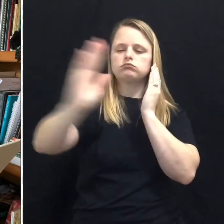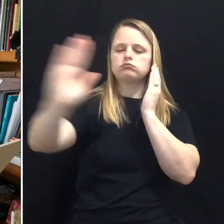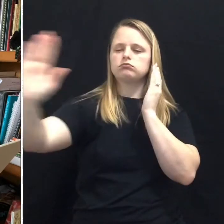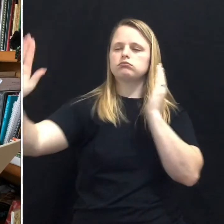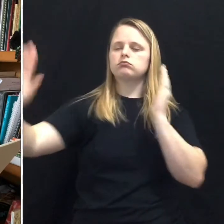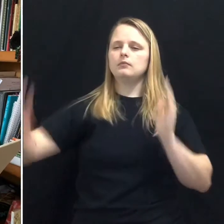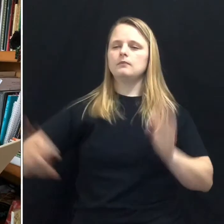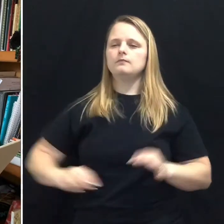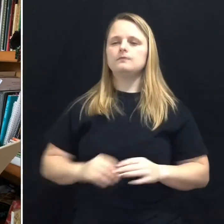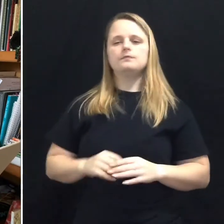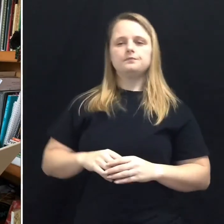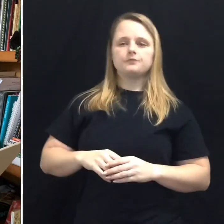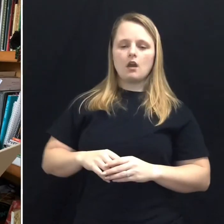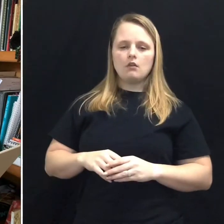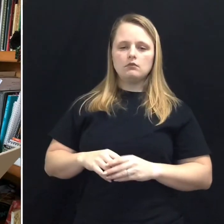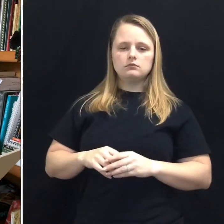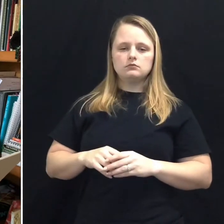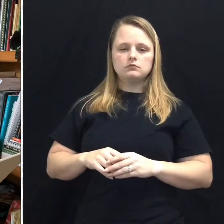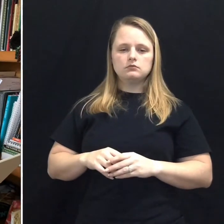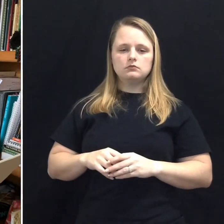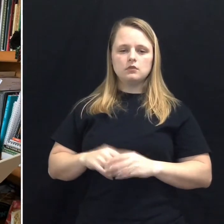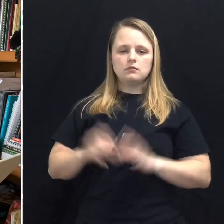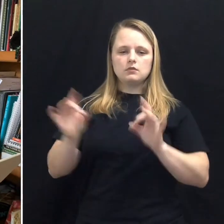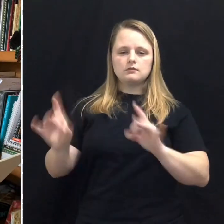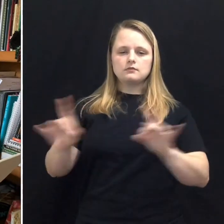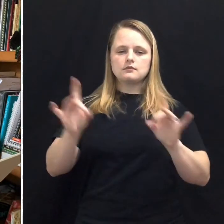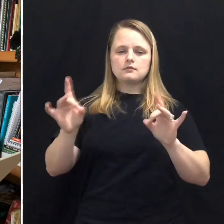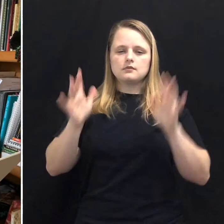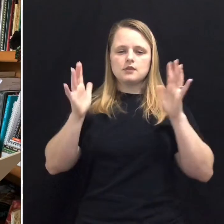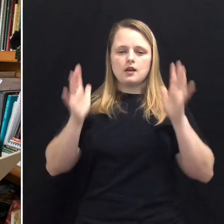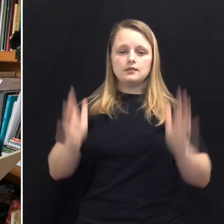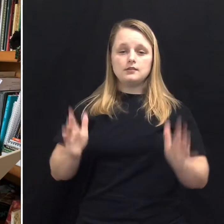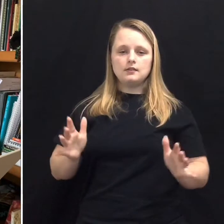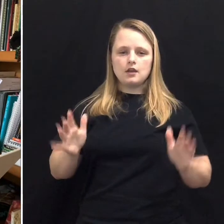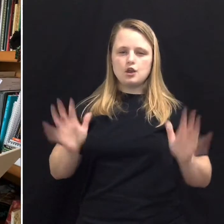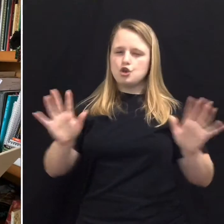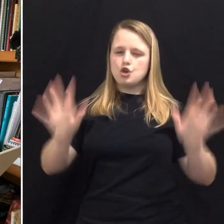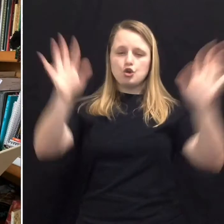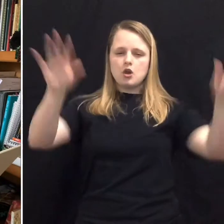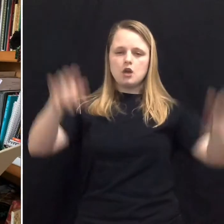of the hallway, stood Gasazi the Great.